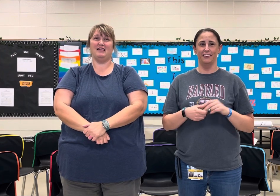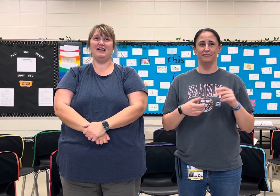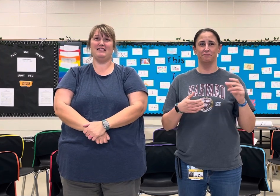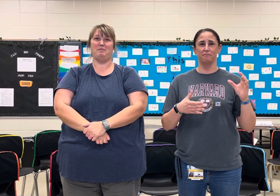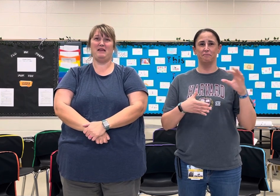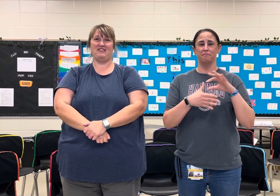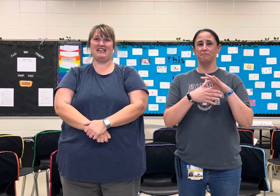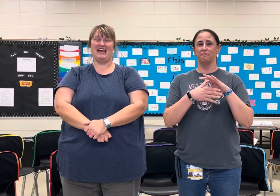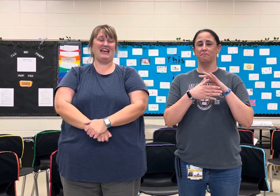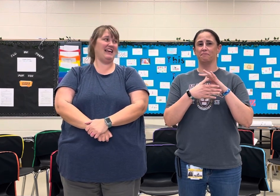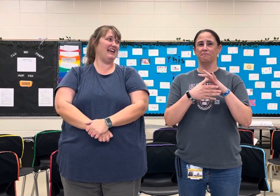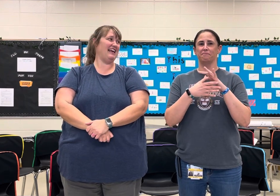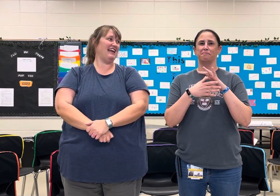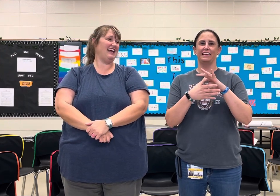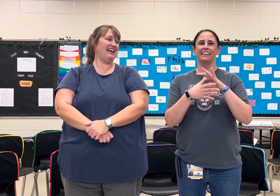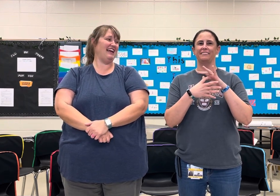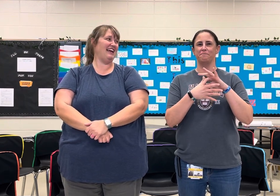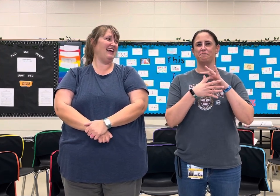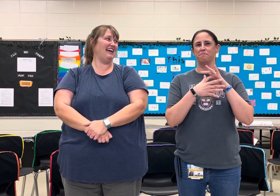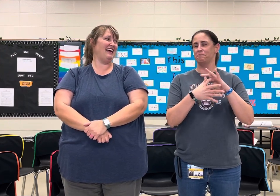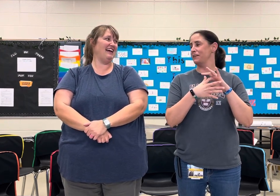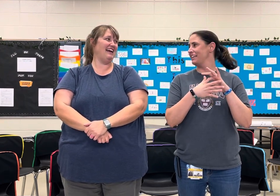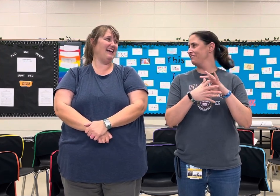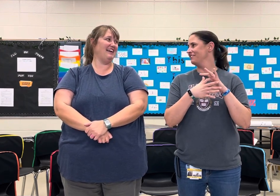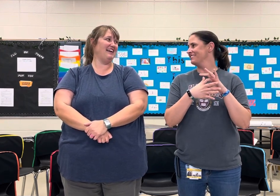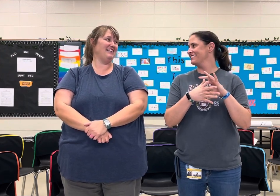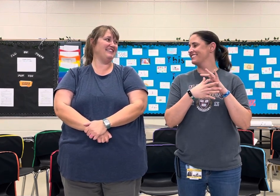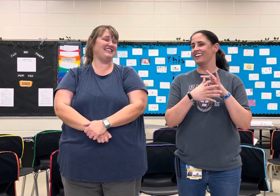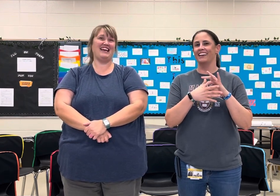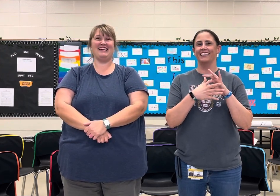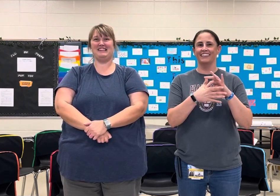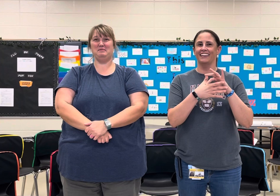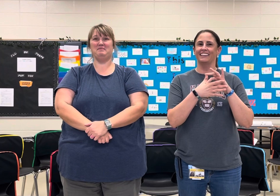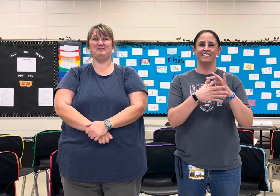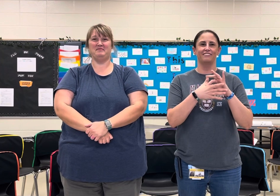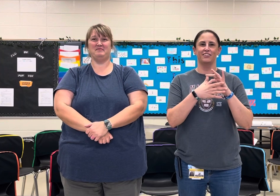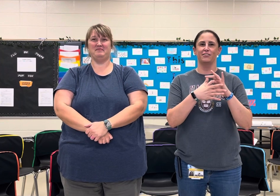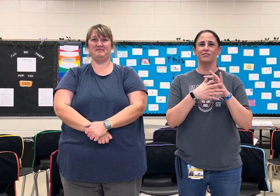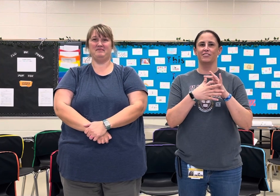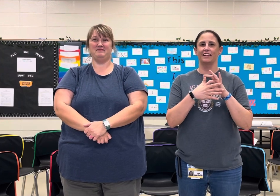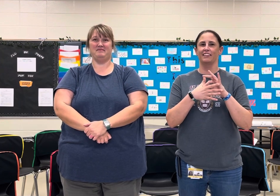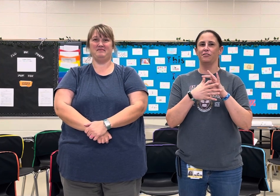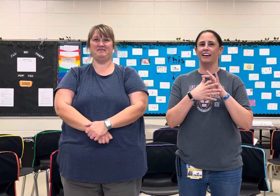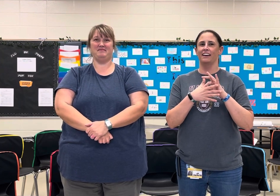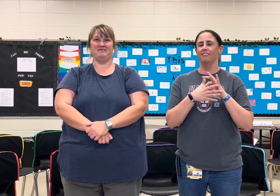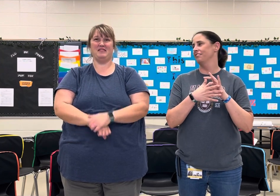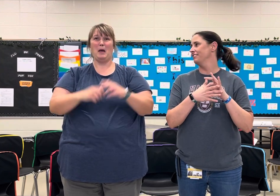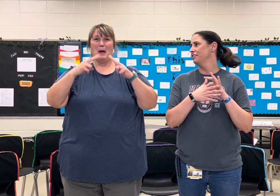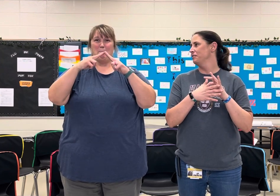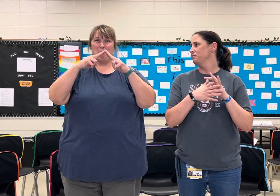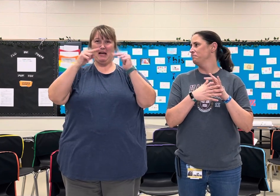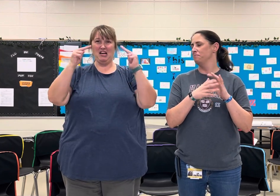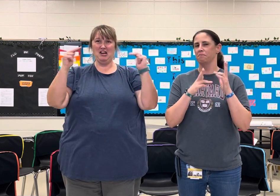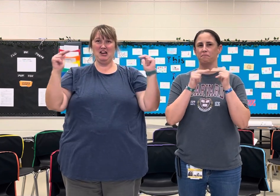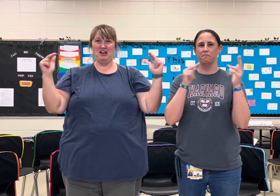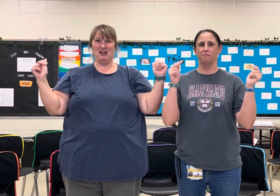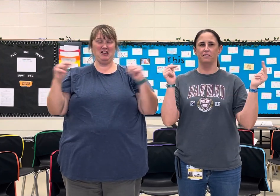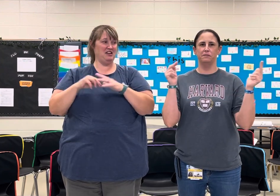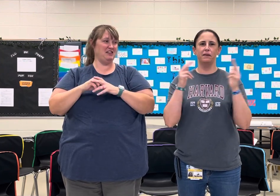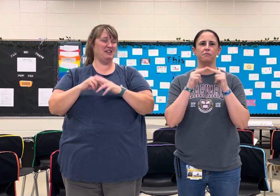It's a beefsteak. Meat, beef, steak, any of those, and then you have Bacon. it's bacon, bacon,